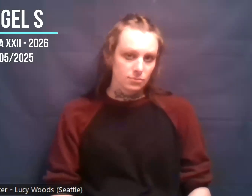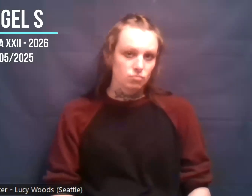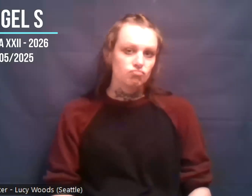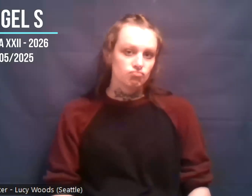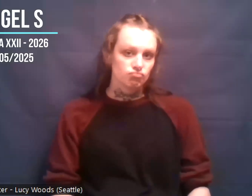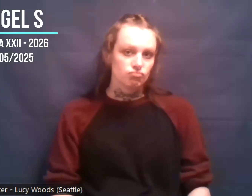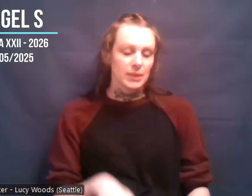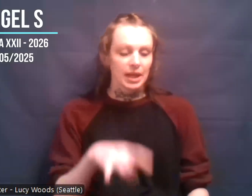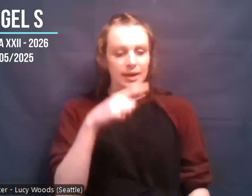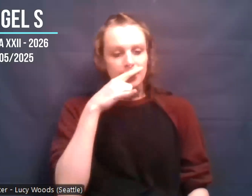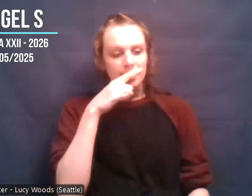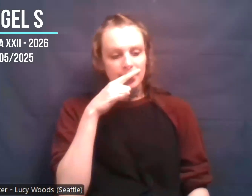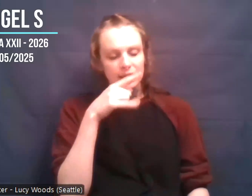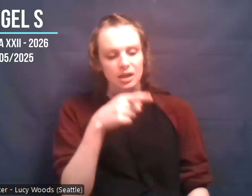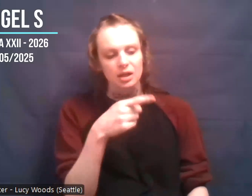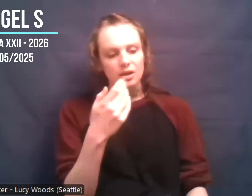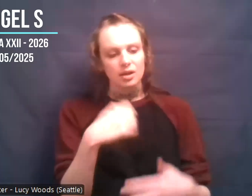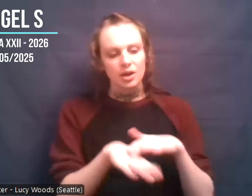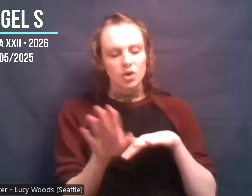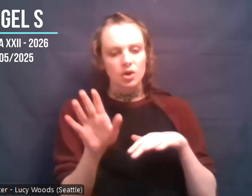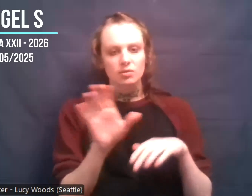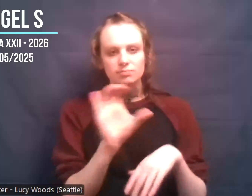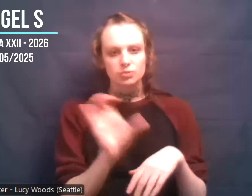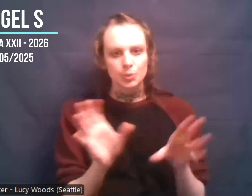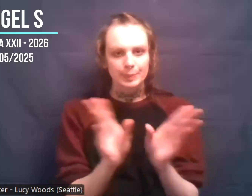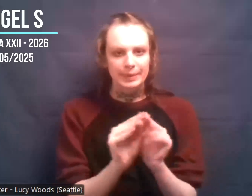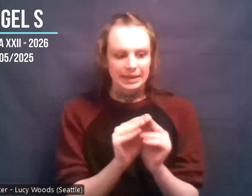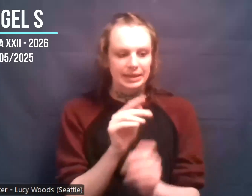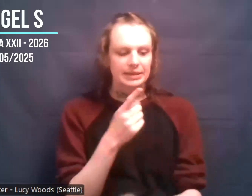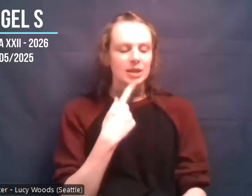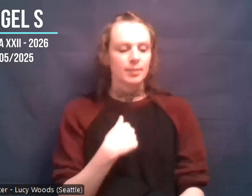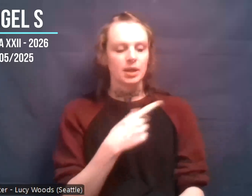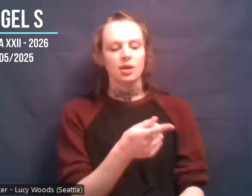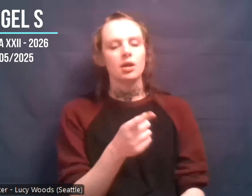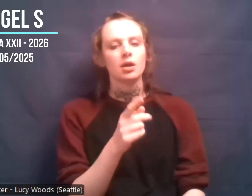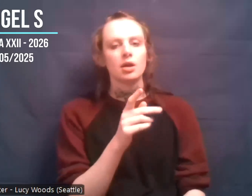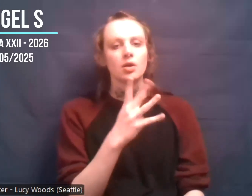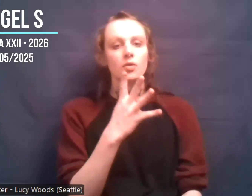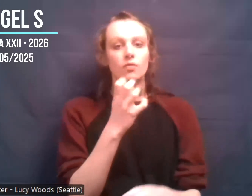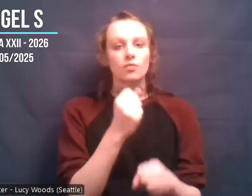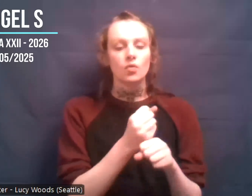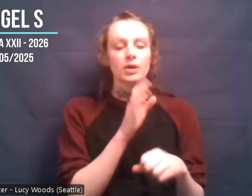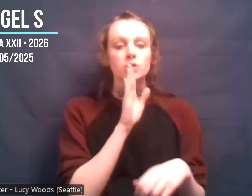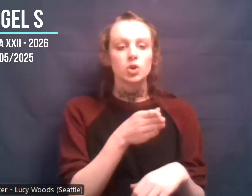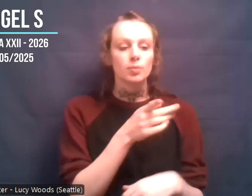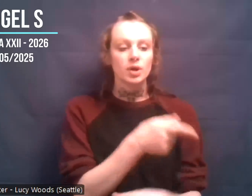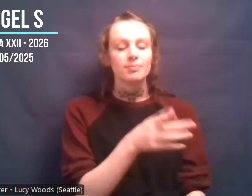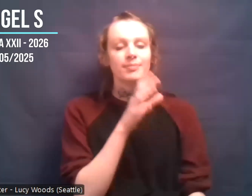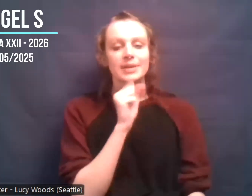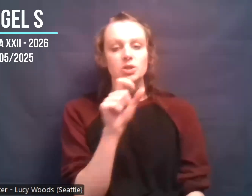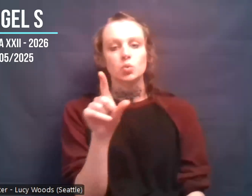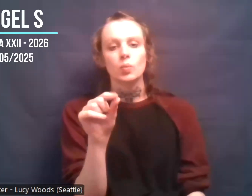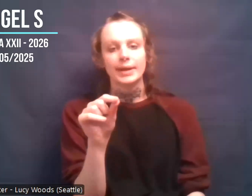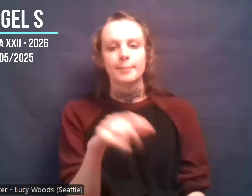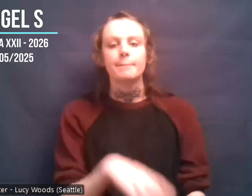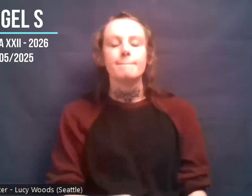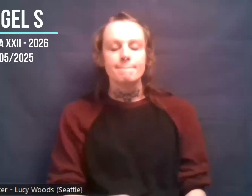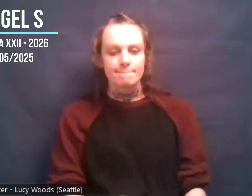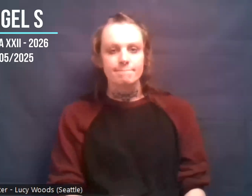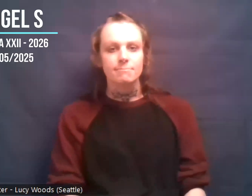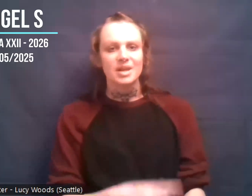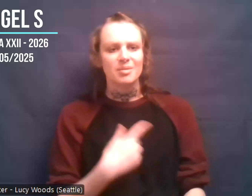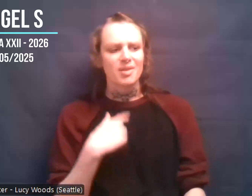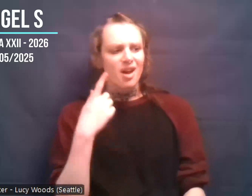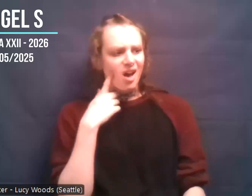this kid hops on and he says that he's got 4 years sober and he was 20 years old at the time of this call. And I was like,